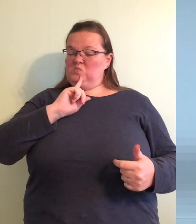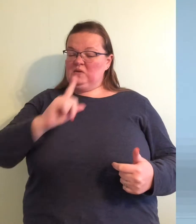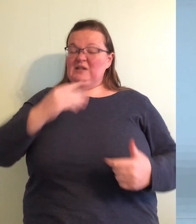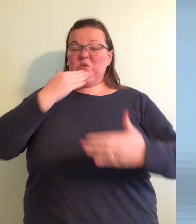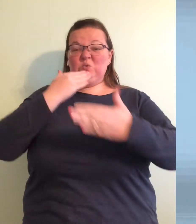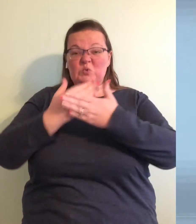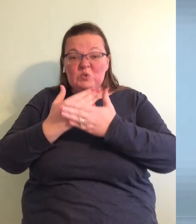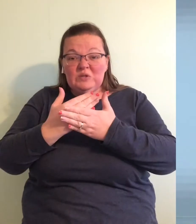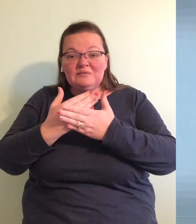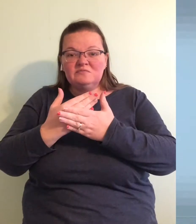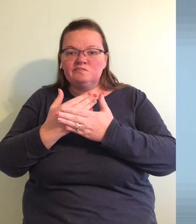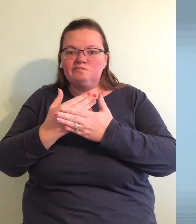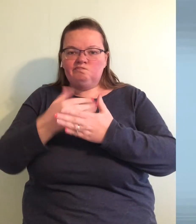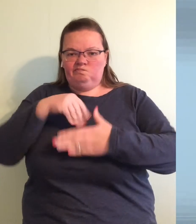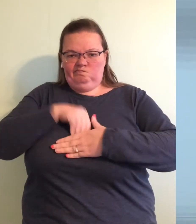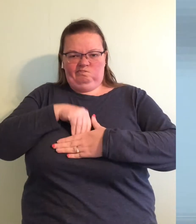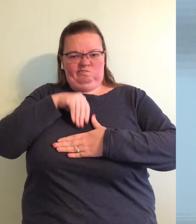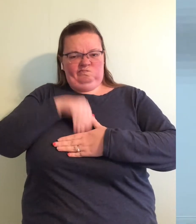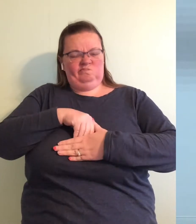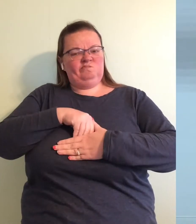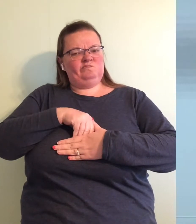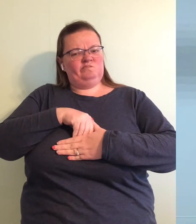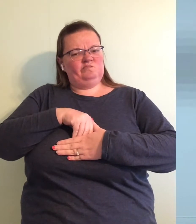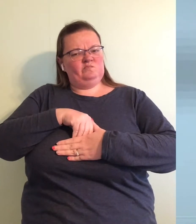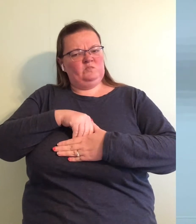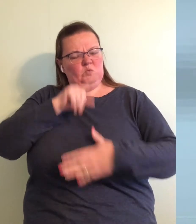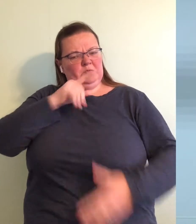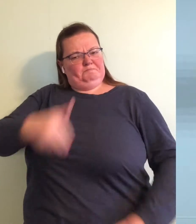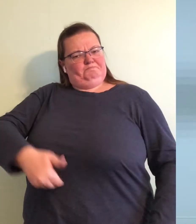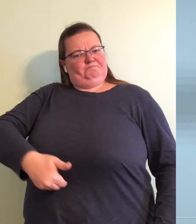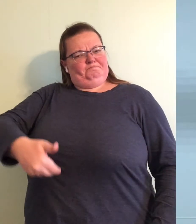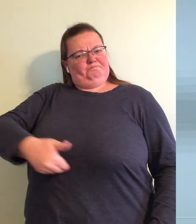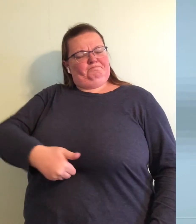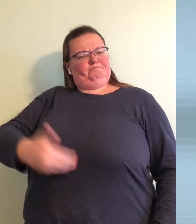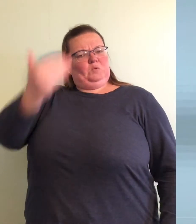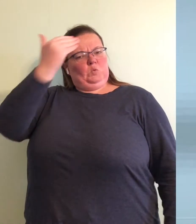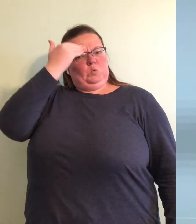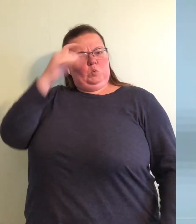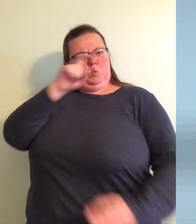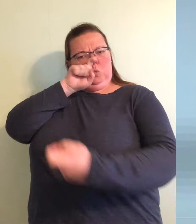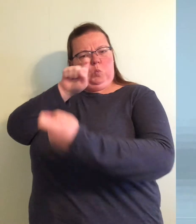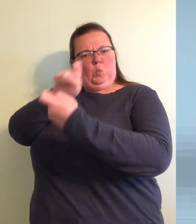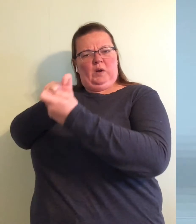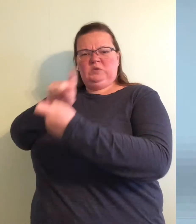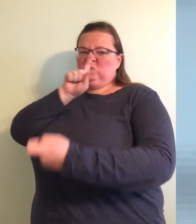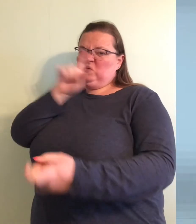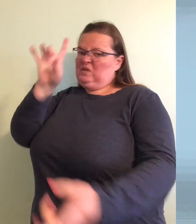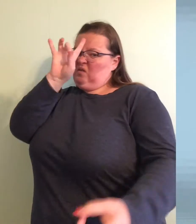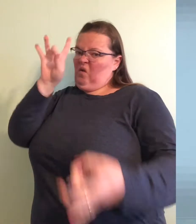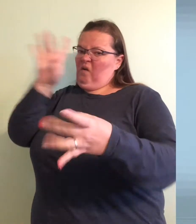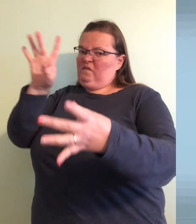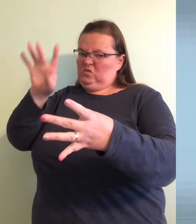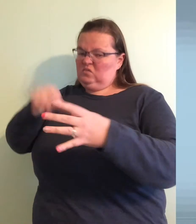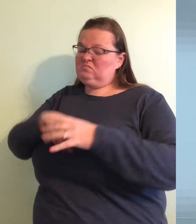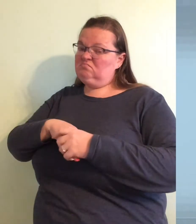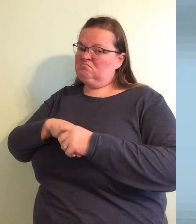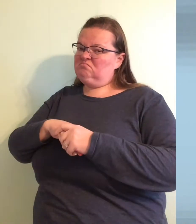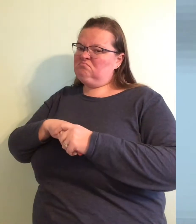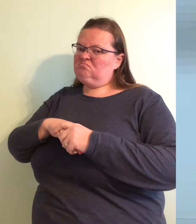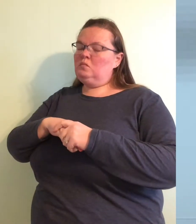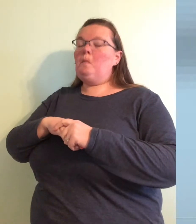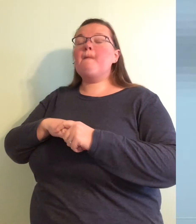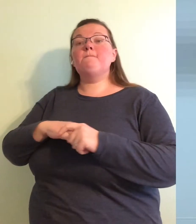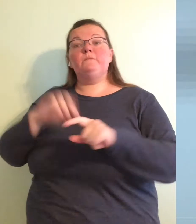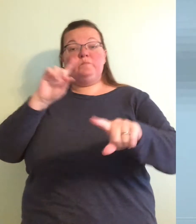excuse, however, for deep down inside him, he really knew that the White Witch was bad and cruel. The first thing